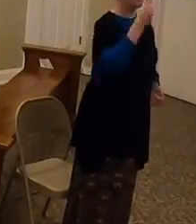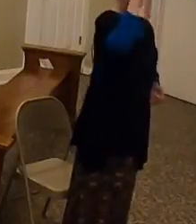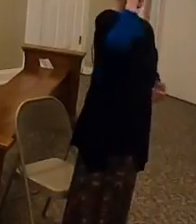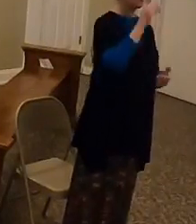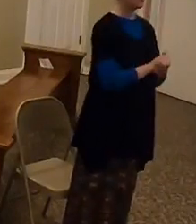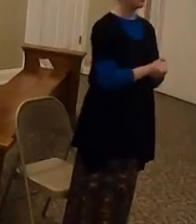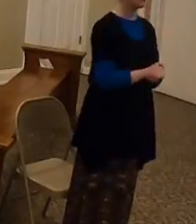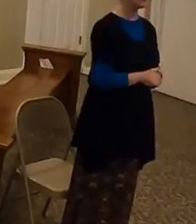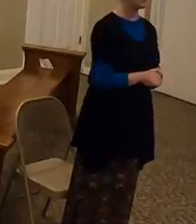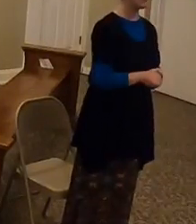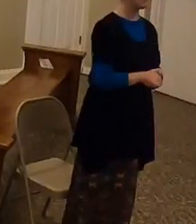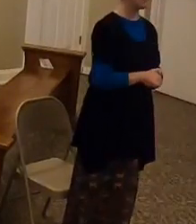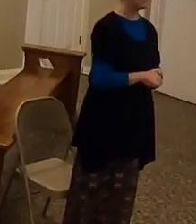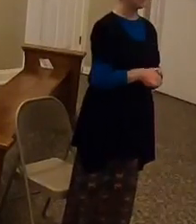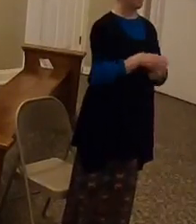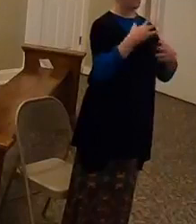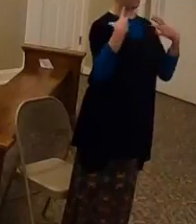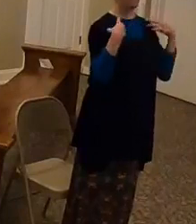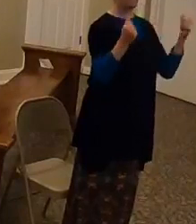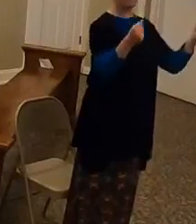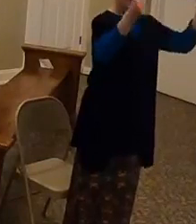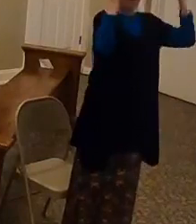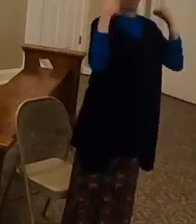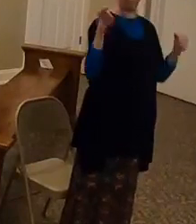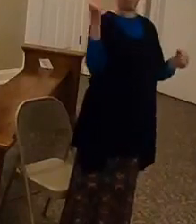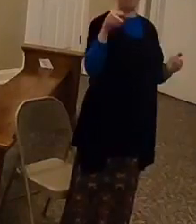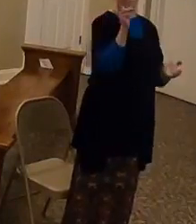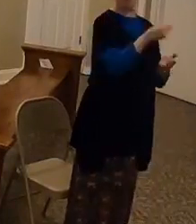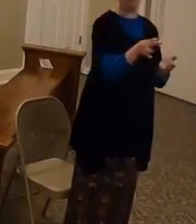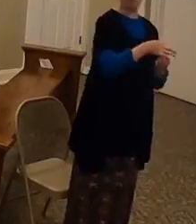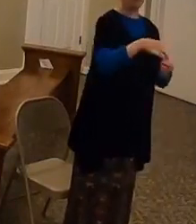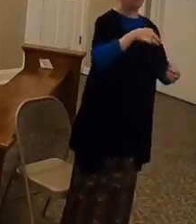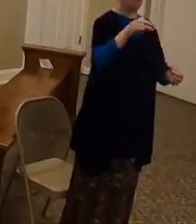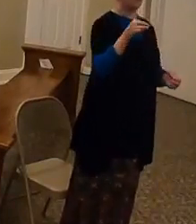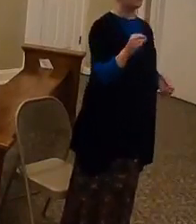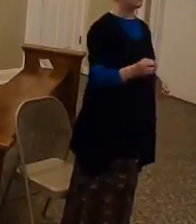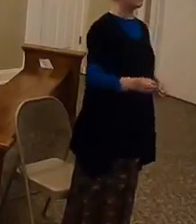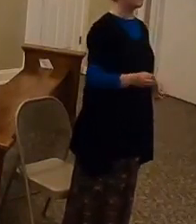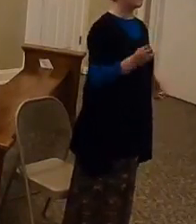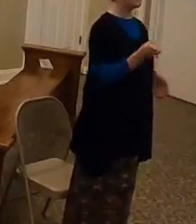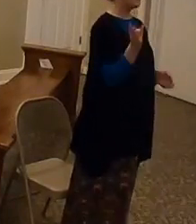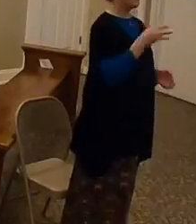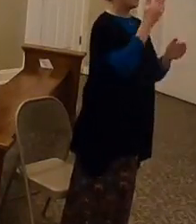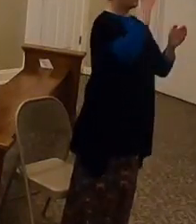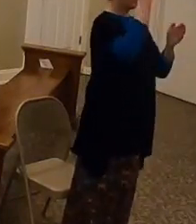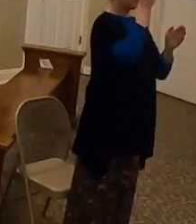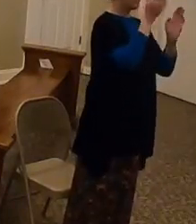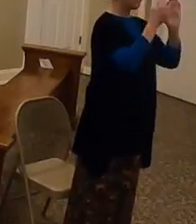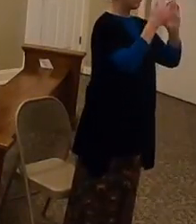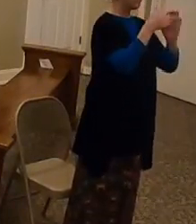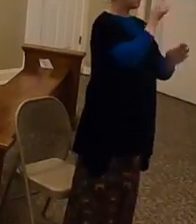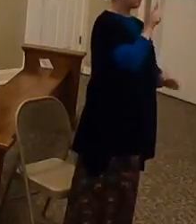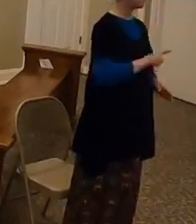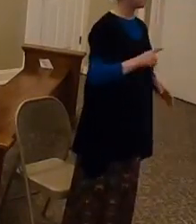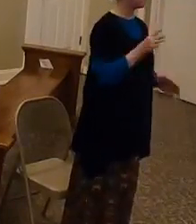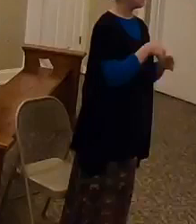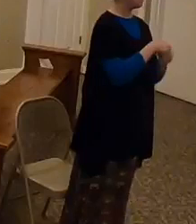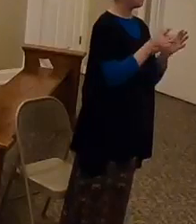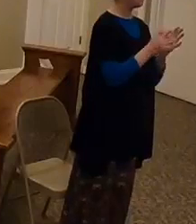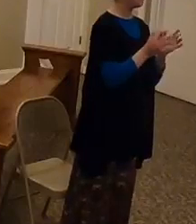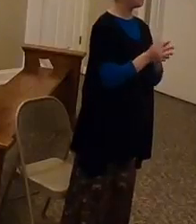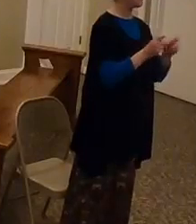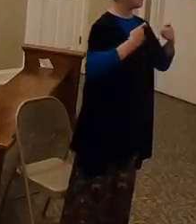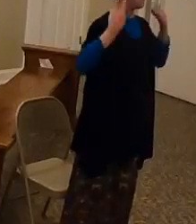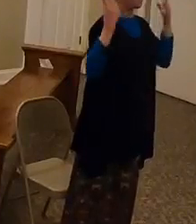you, oh God, for the healing power of the Holy Ghost at work, Lord. God, we praise your mighty name, Lord, in Jesus'